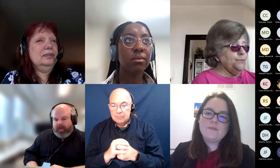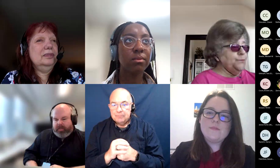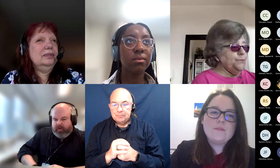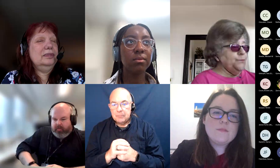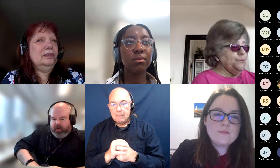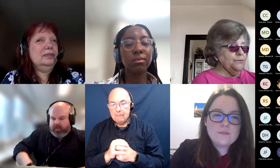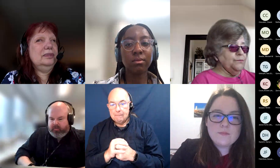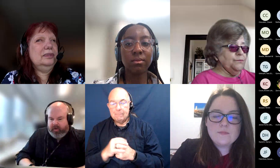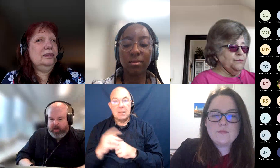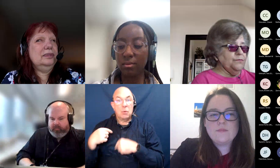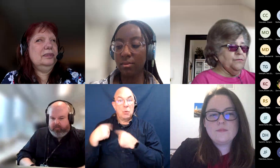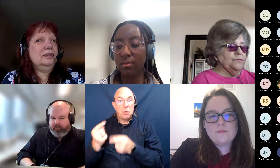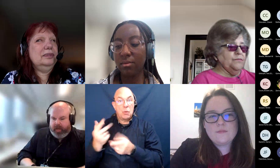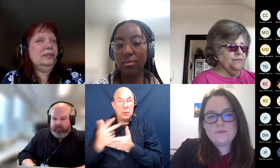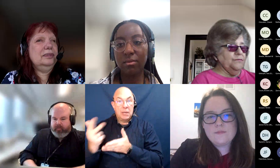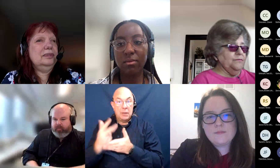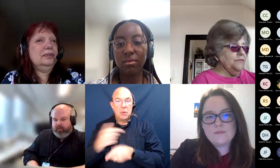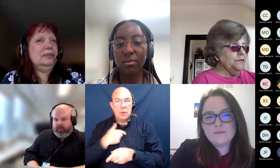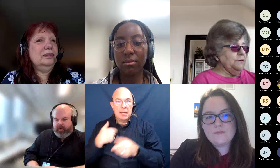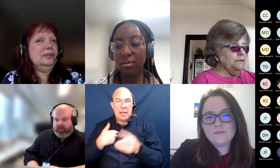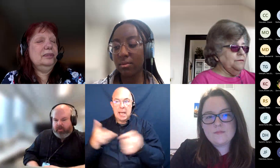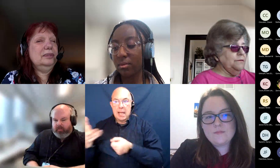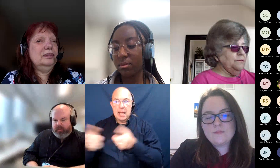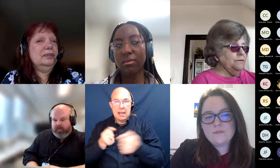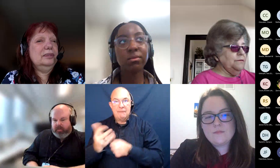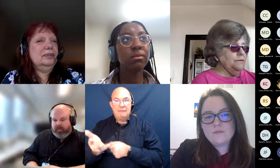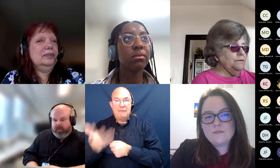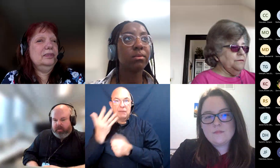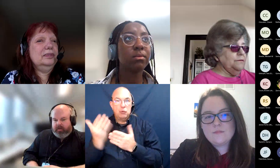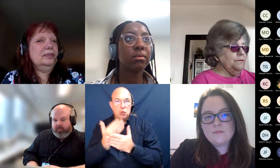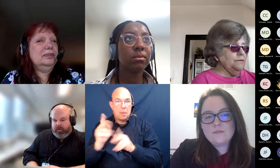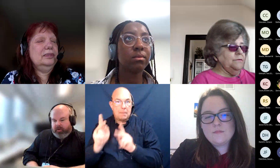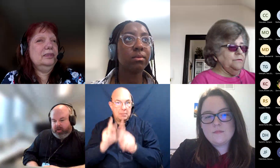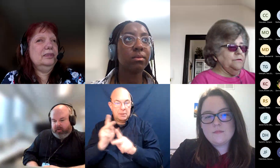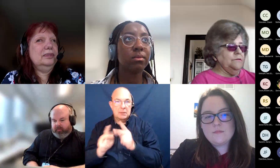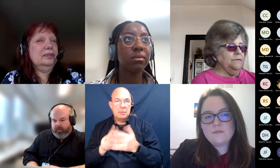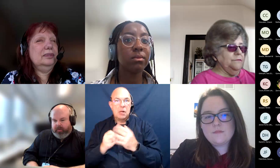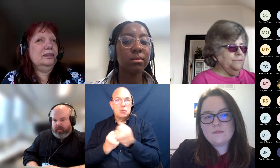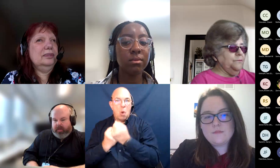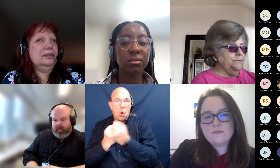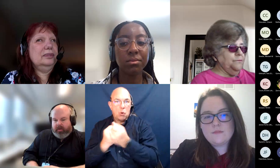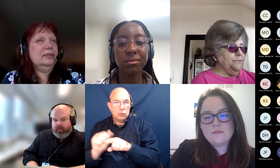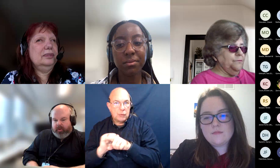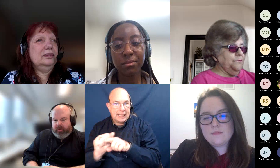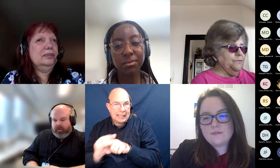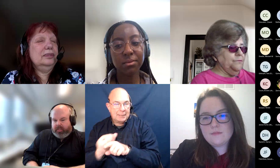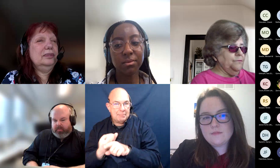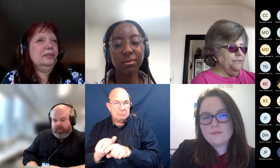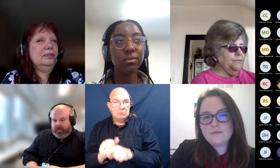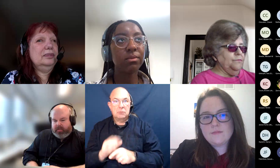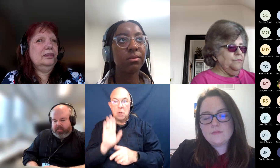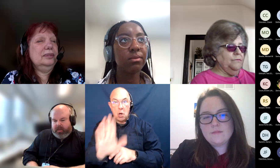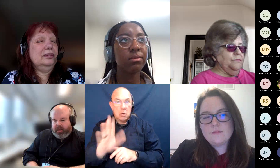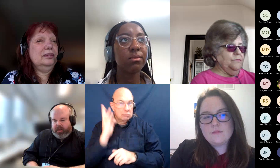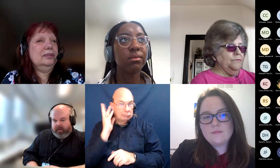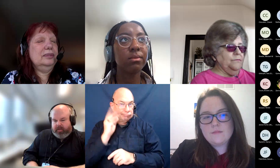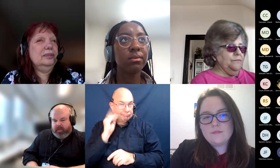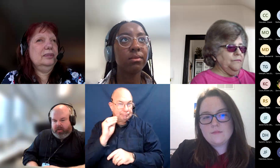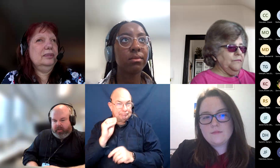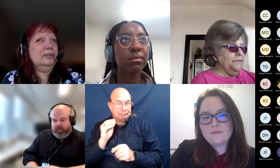Over the past 3 weeks, we've hired 5 new employees, so we'll need support training for them. With all your